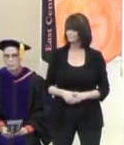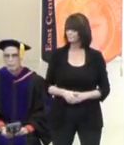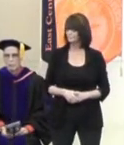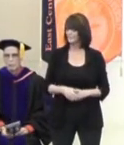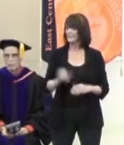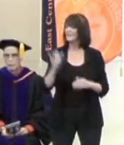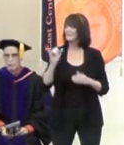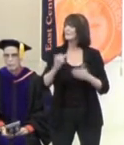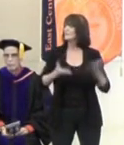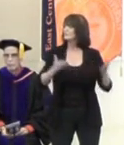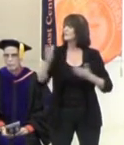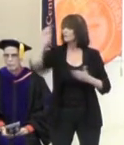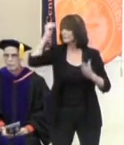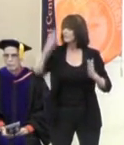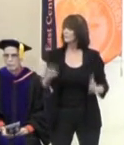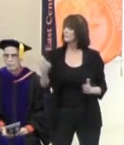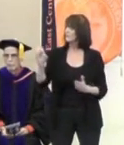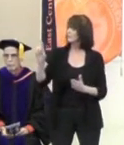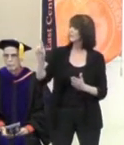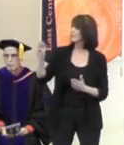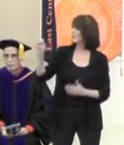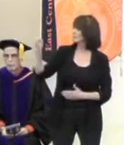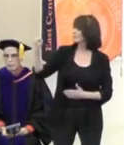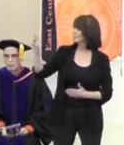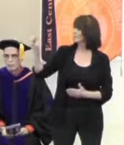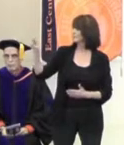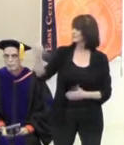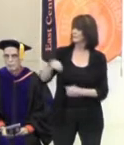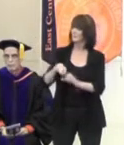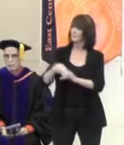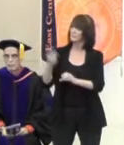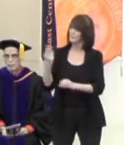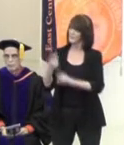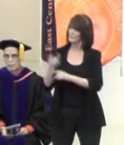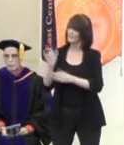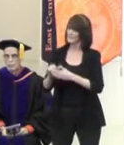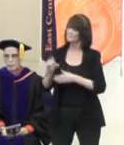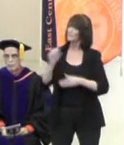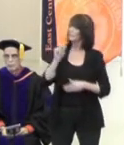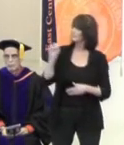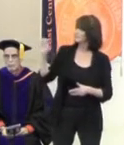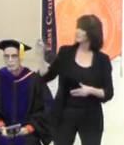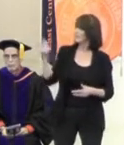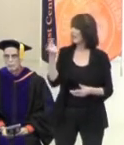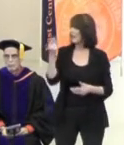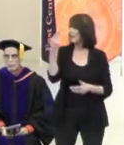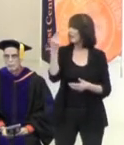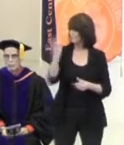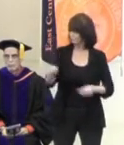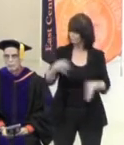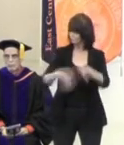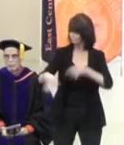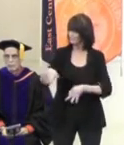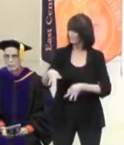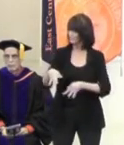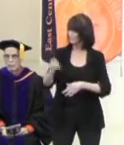sitting governor, Howard Edmondson, resigned in order to be appointed by Nigh to fill Kerr's seat. In